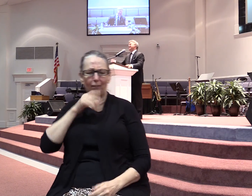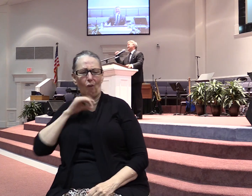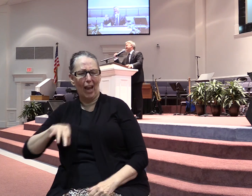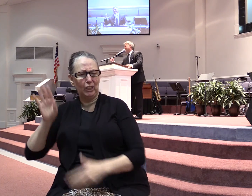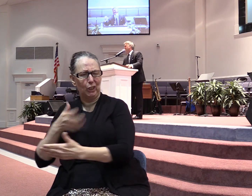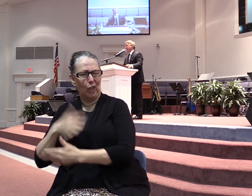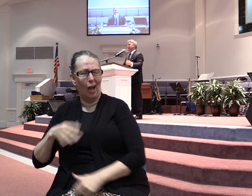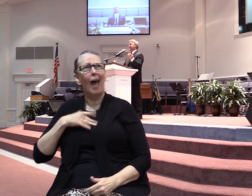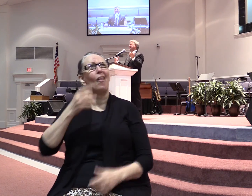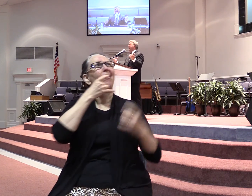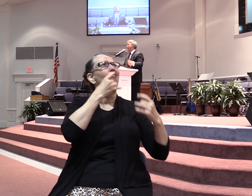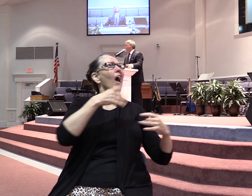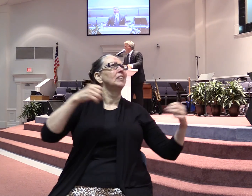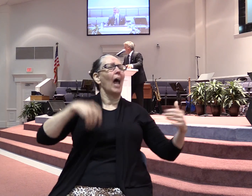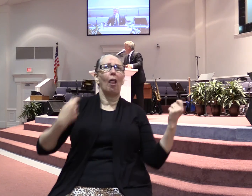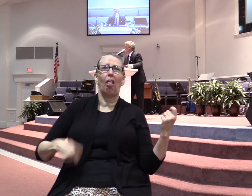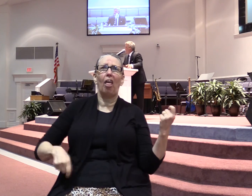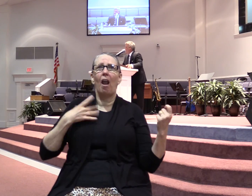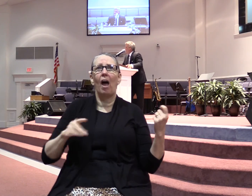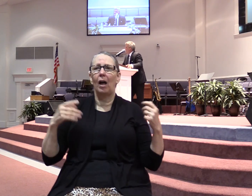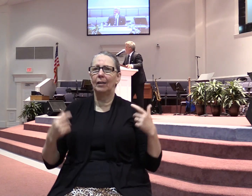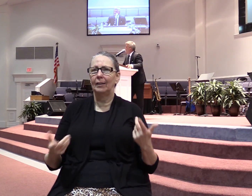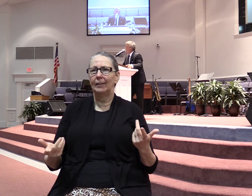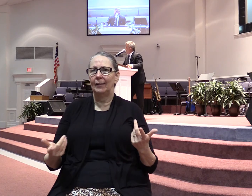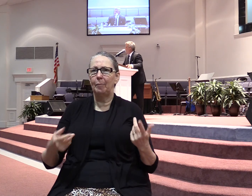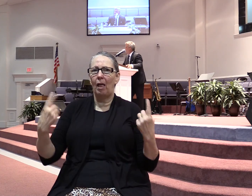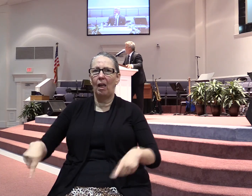lights. I don't like the sounds. I don't like the guitars.